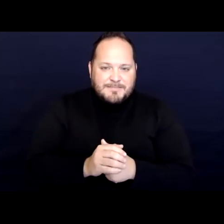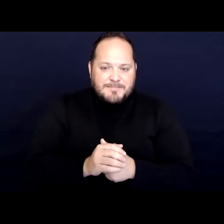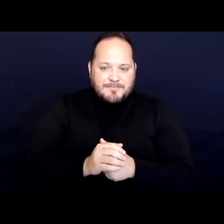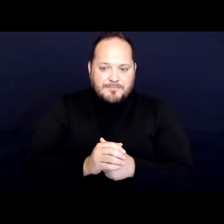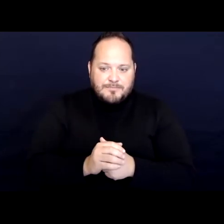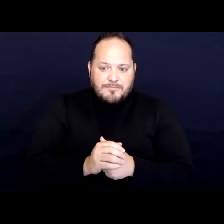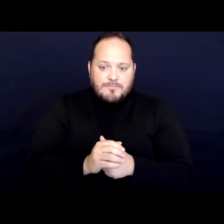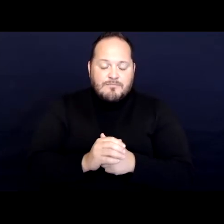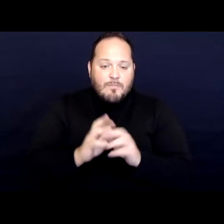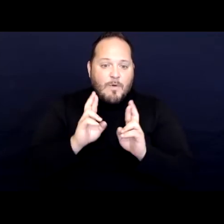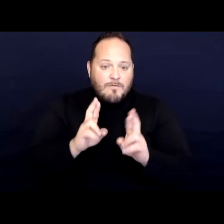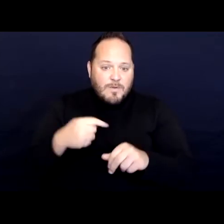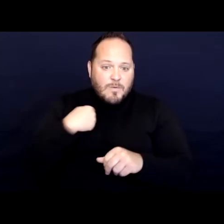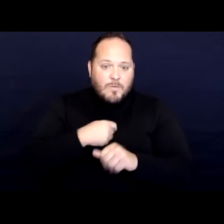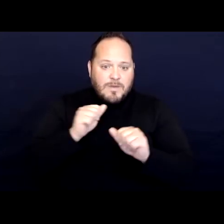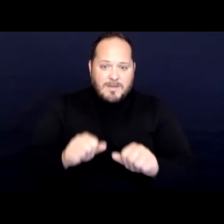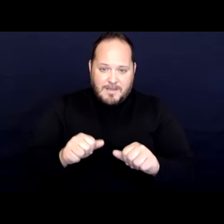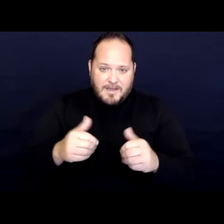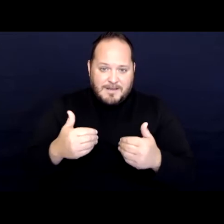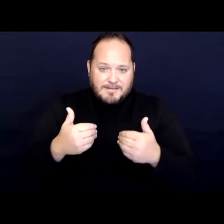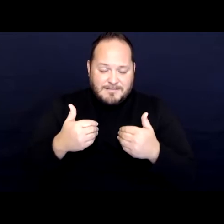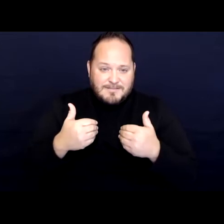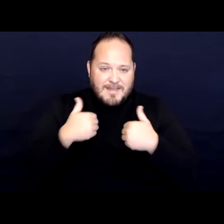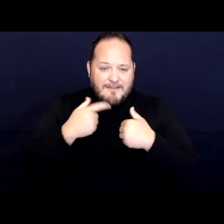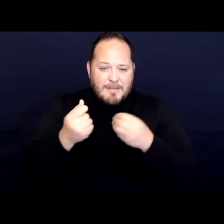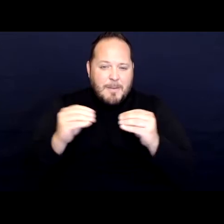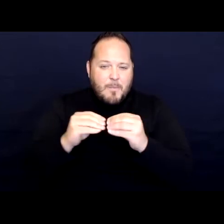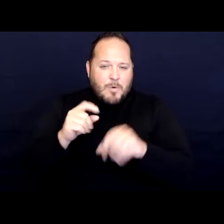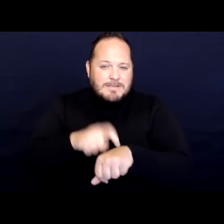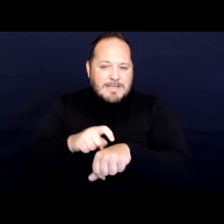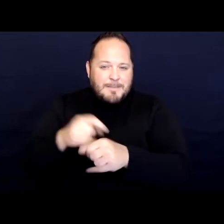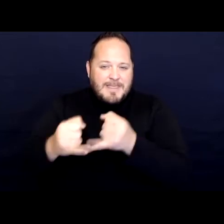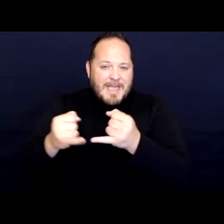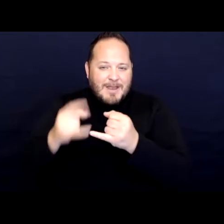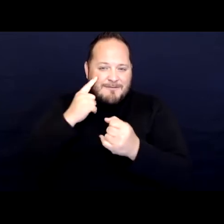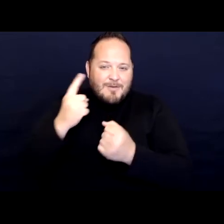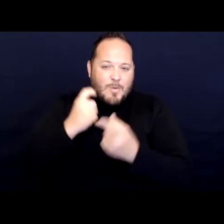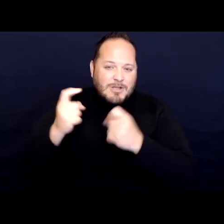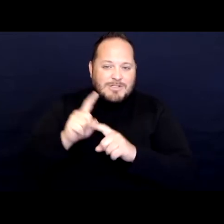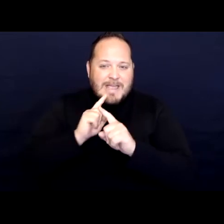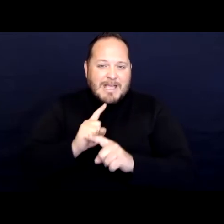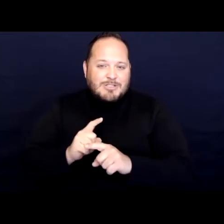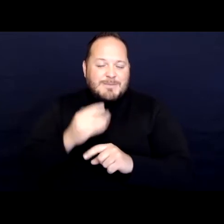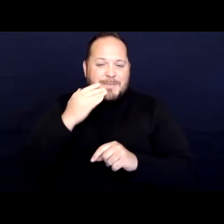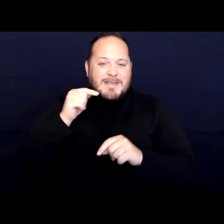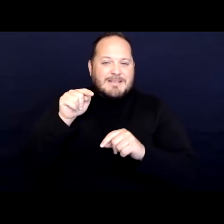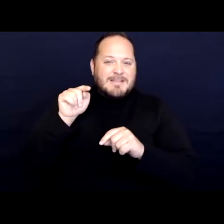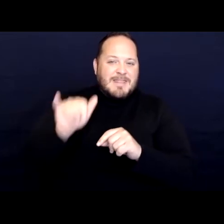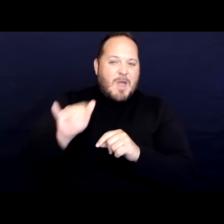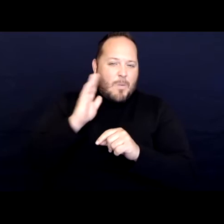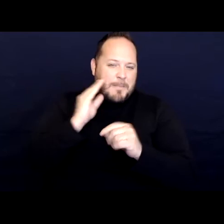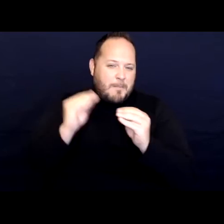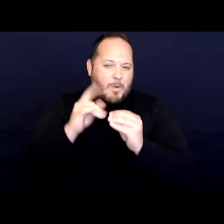And hopefully we can then have a little bit more time for the question and answer time. That's more of a discussion if that works for